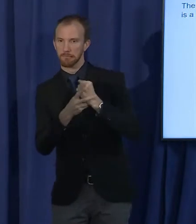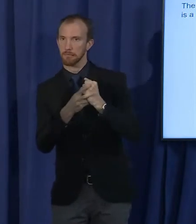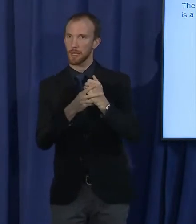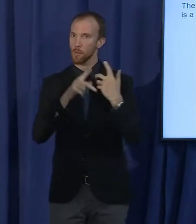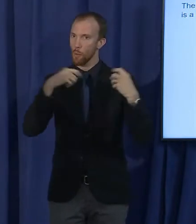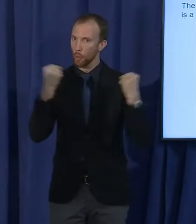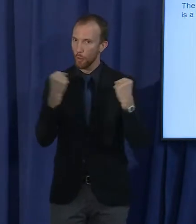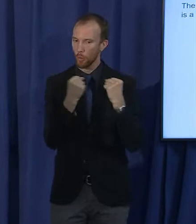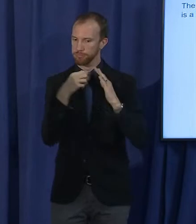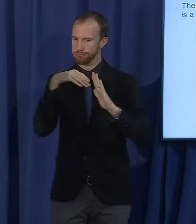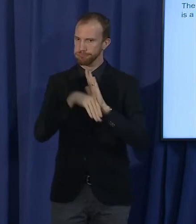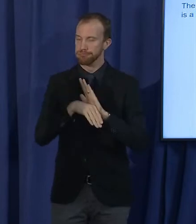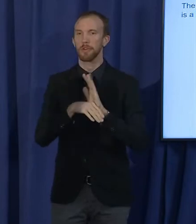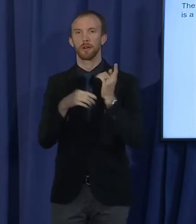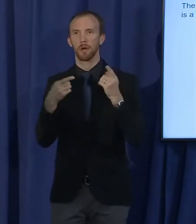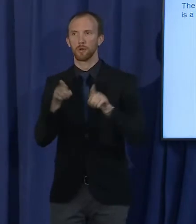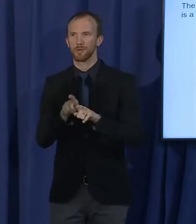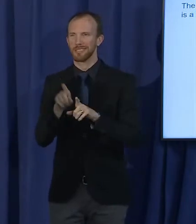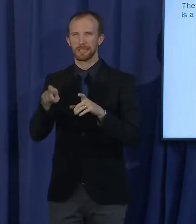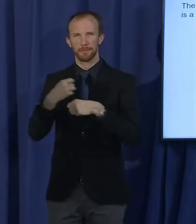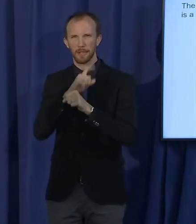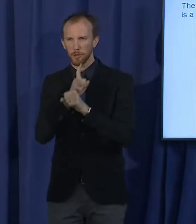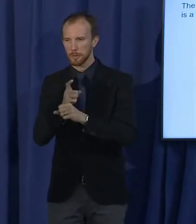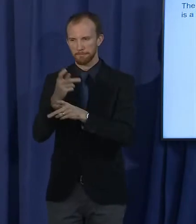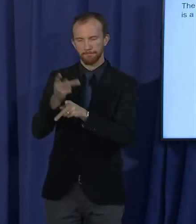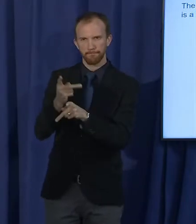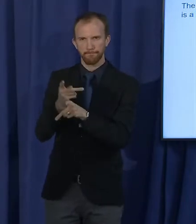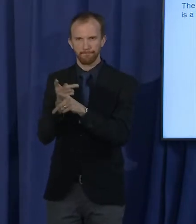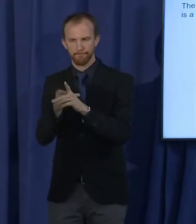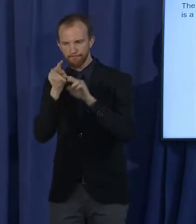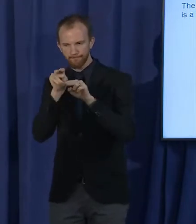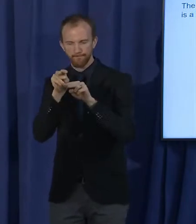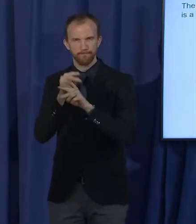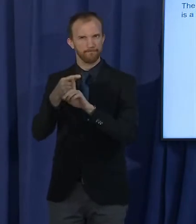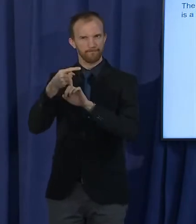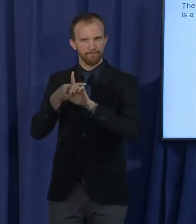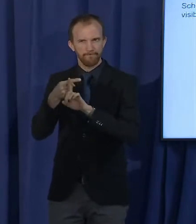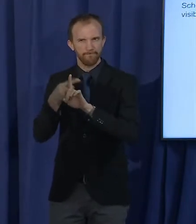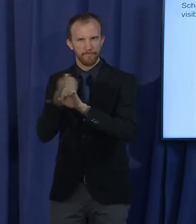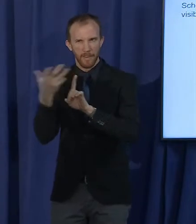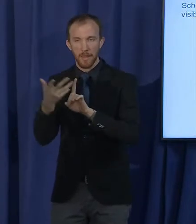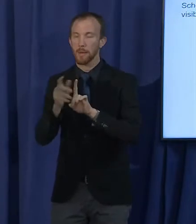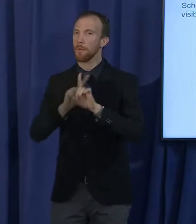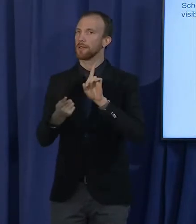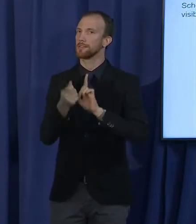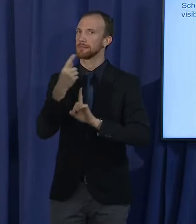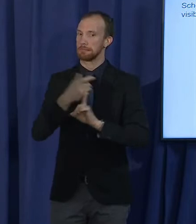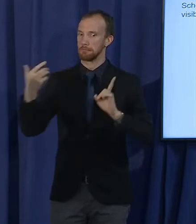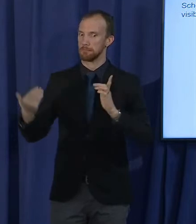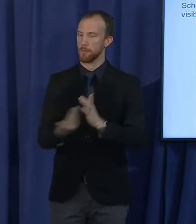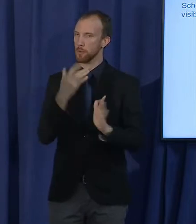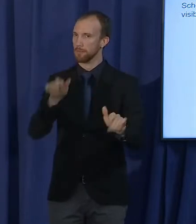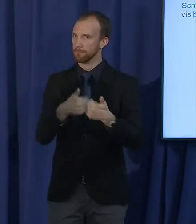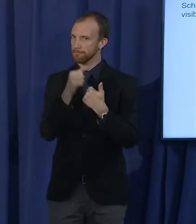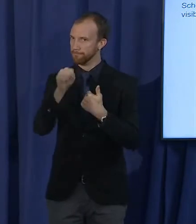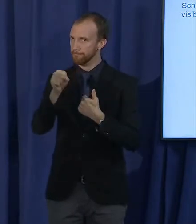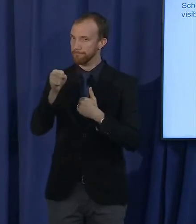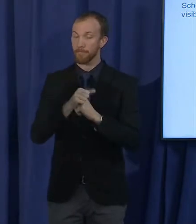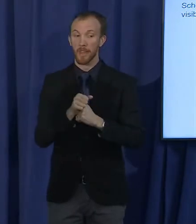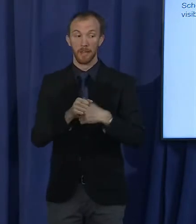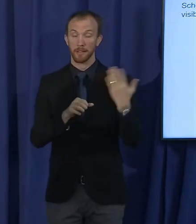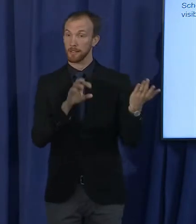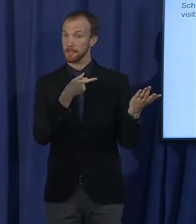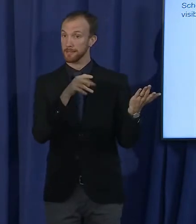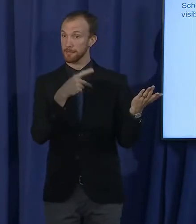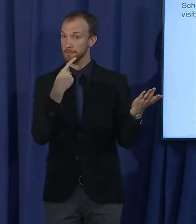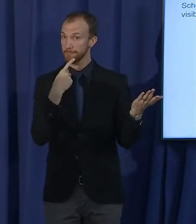of these vaccination centers. All of this is a new challenge. But as Dr. Allwoody mentioned, one of the most visible